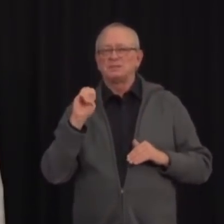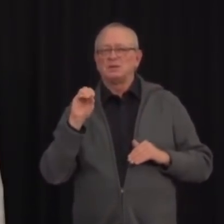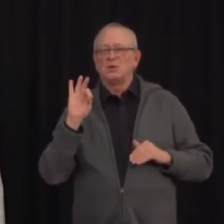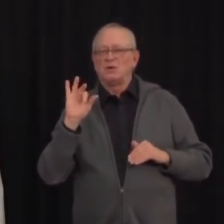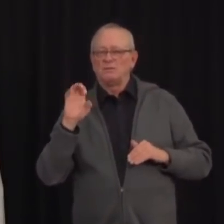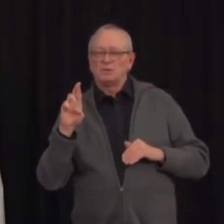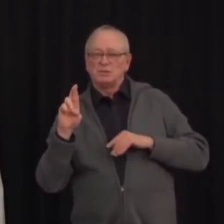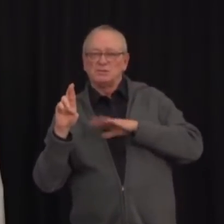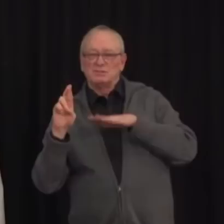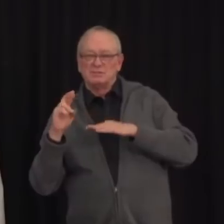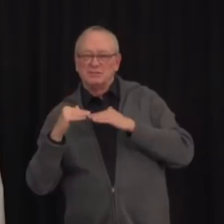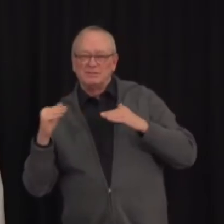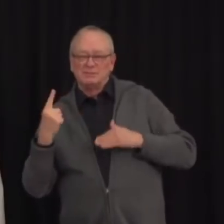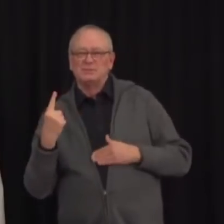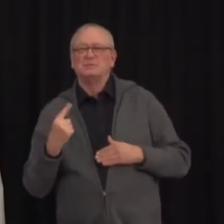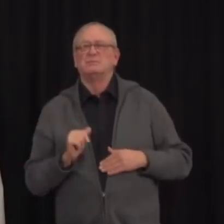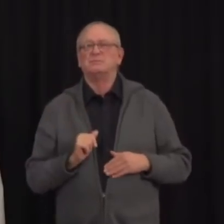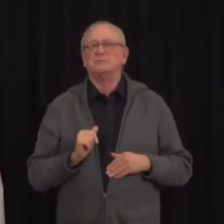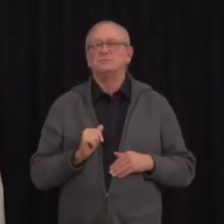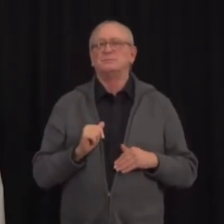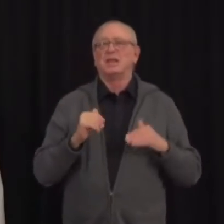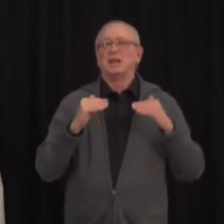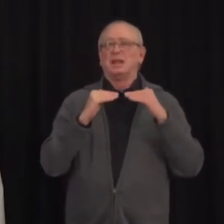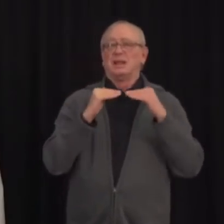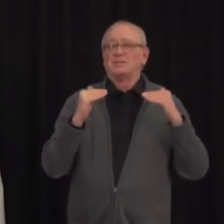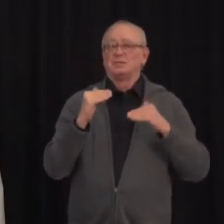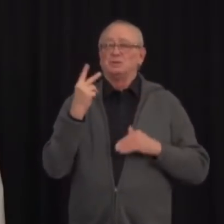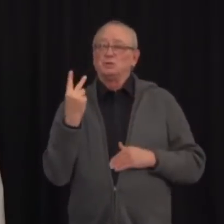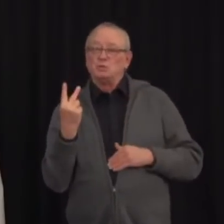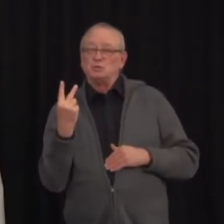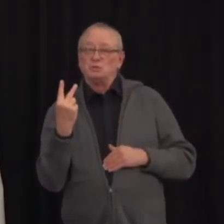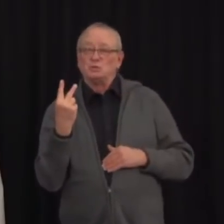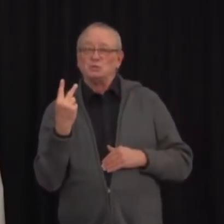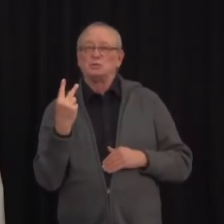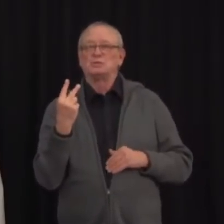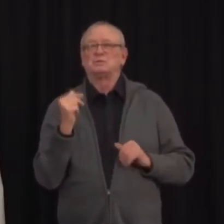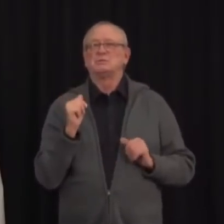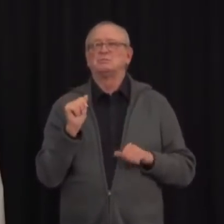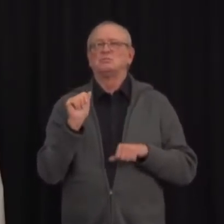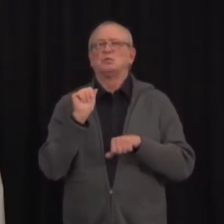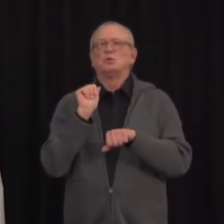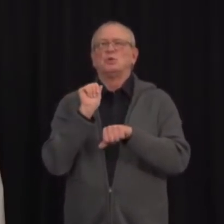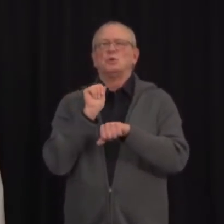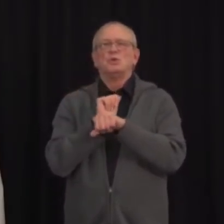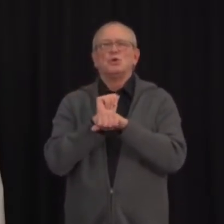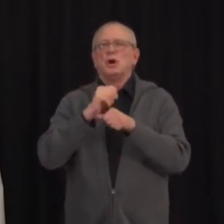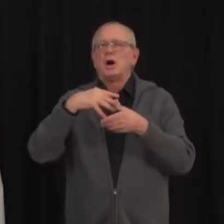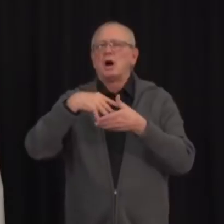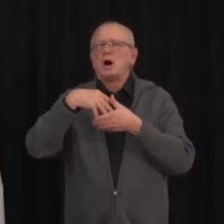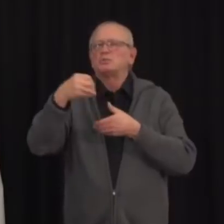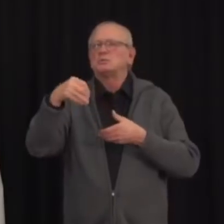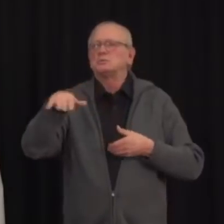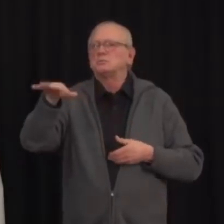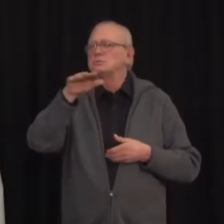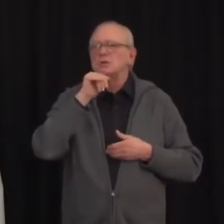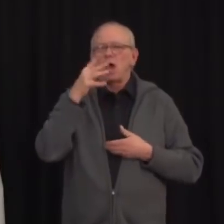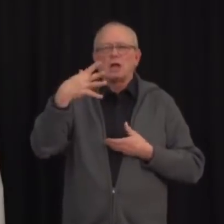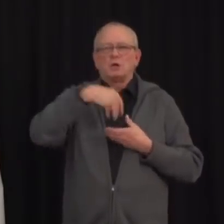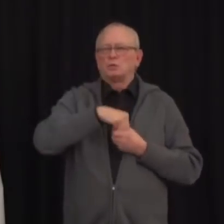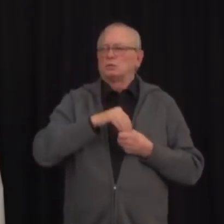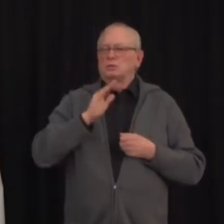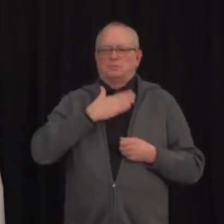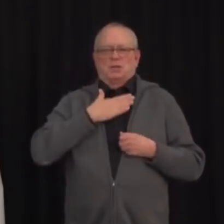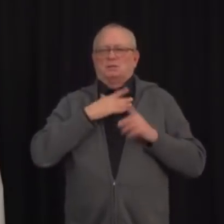and work in ministries outside of my department, and Level 1 community peace officers who are employed